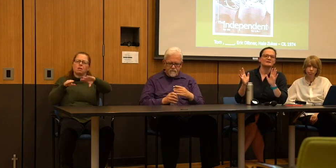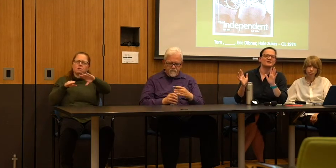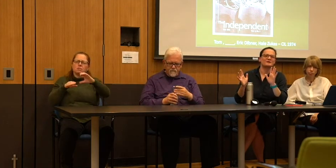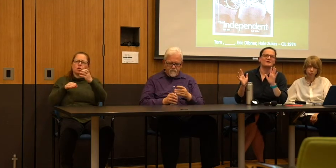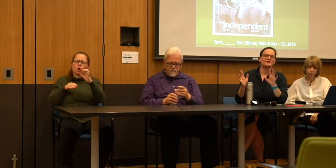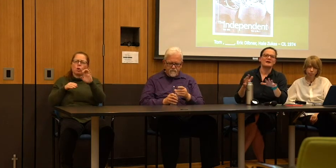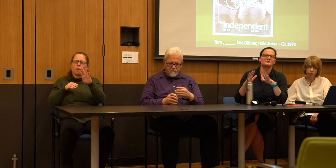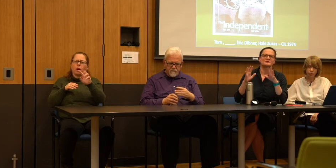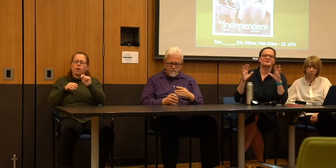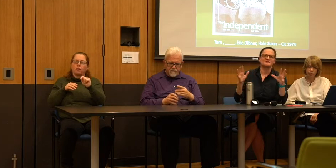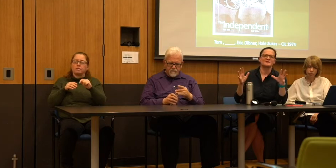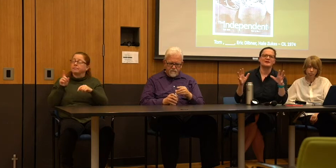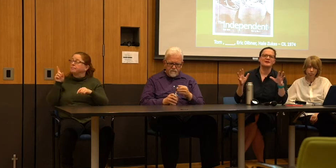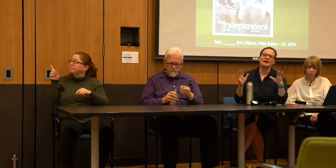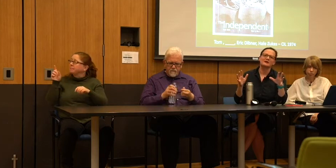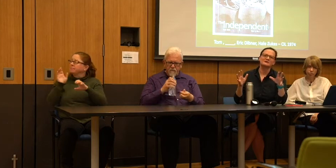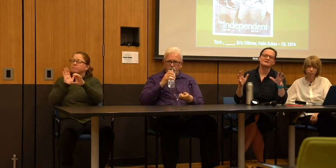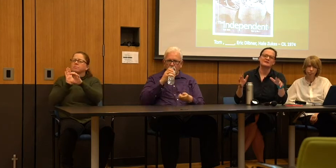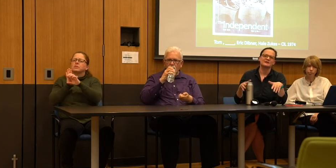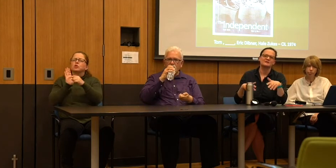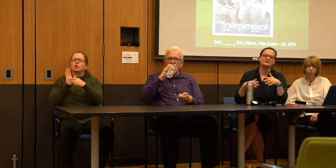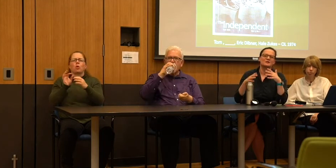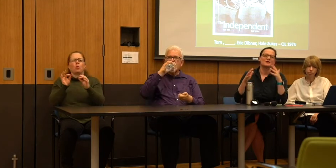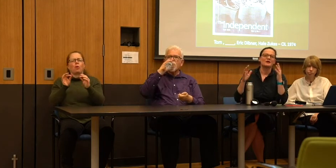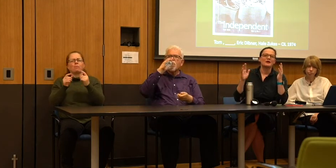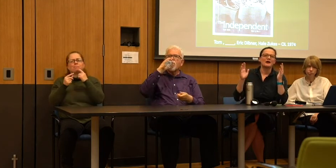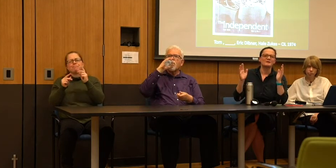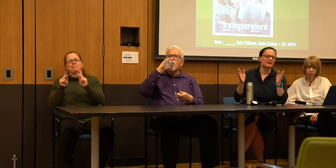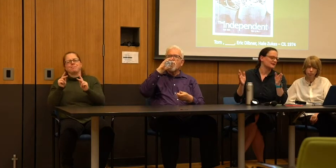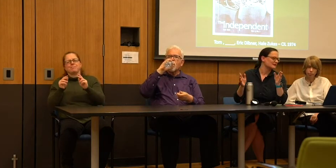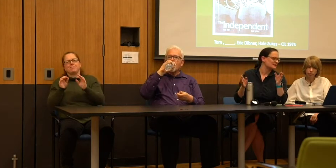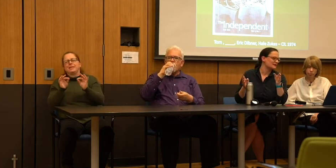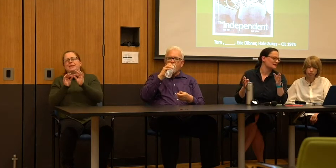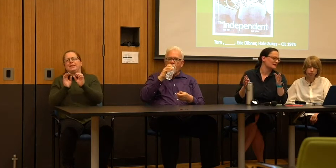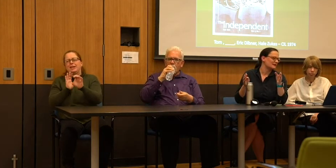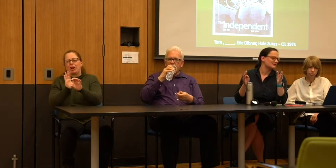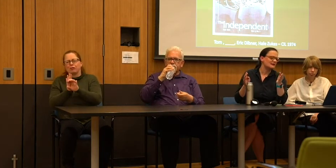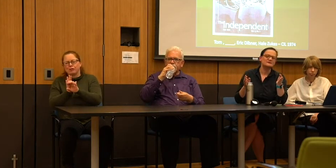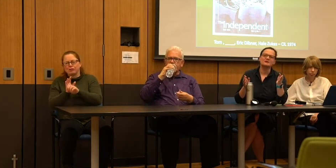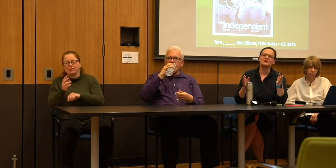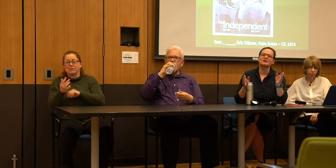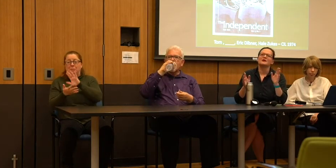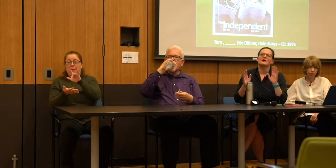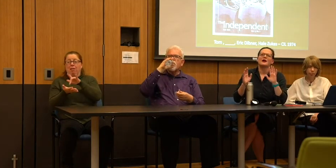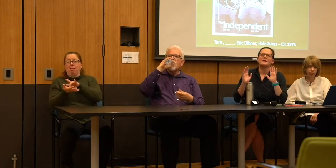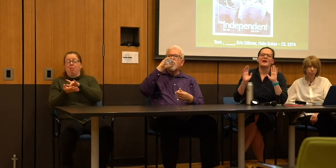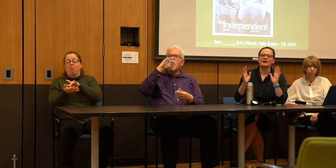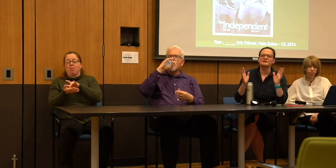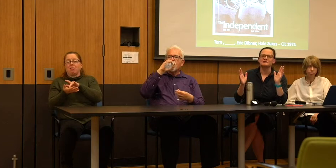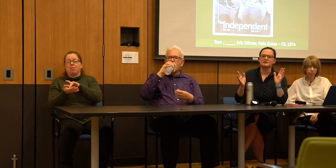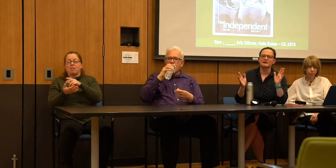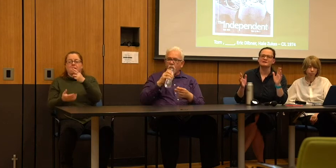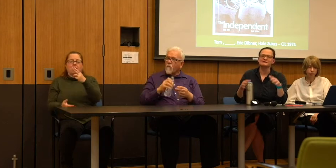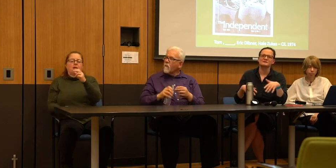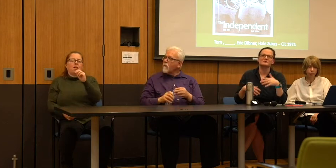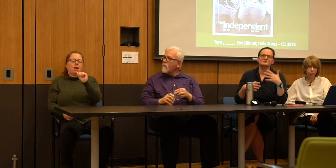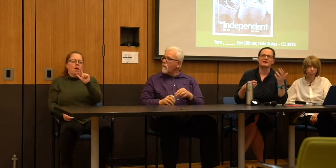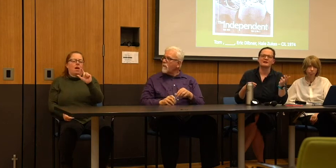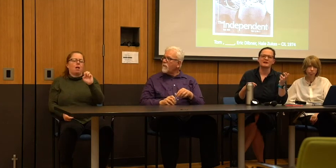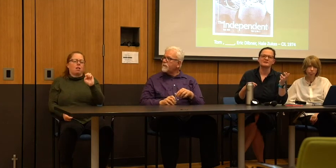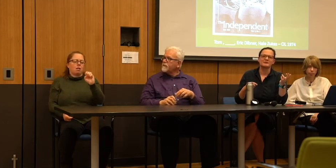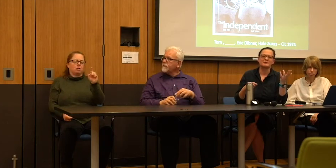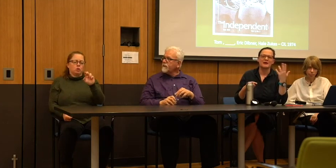prominent in this photograph are sort of some key characters here. So right in this in the center, Hale Zukas,